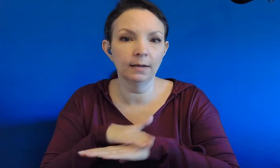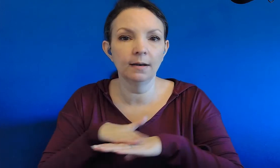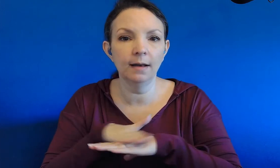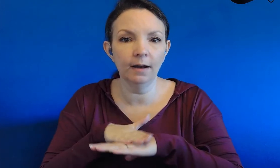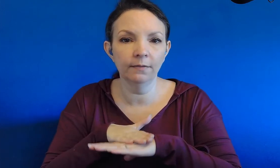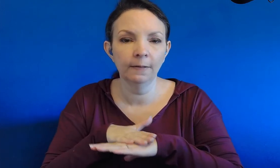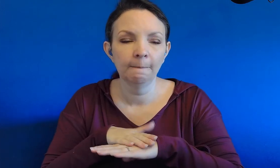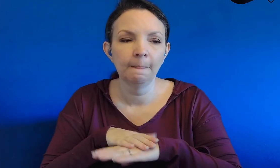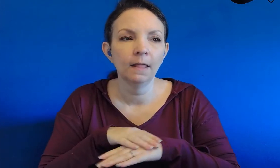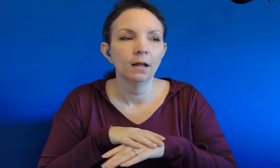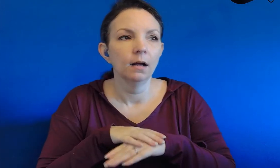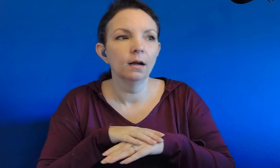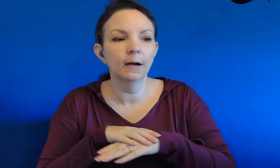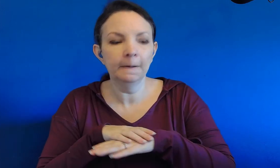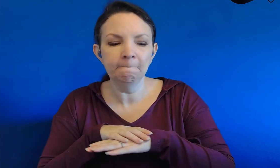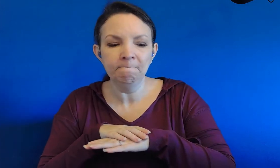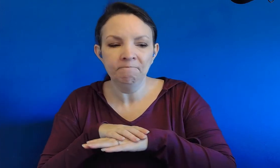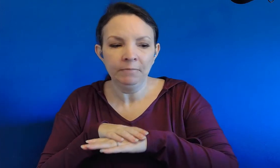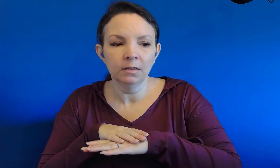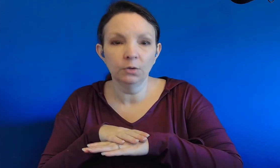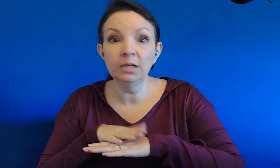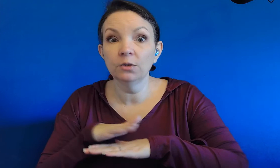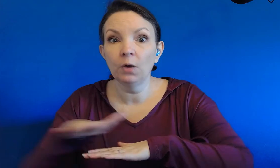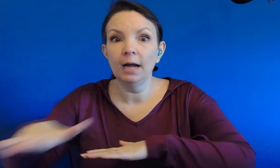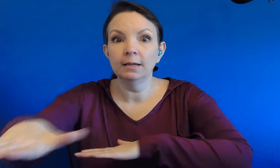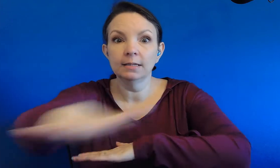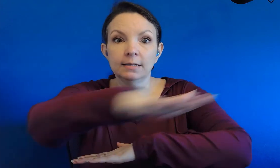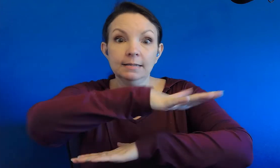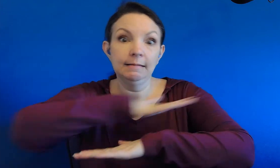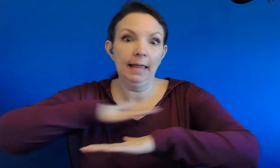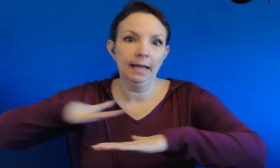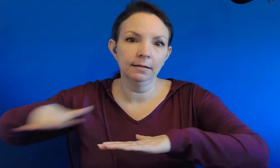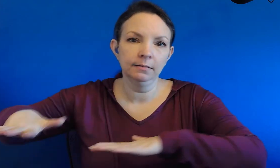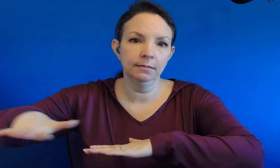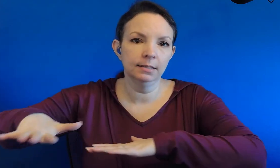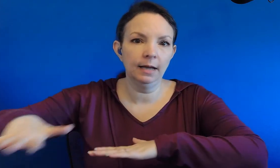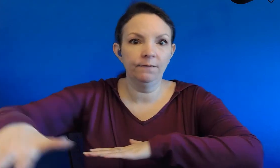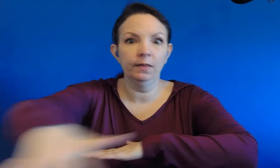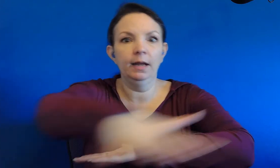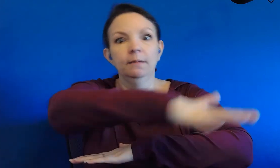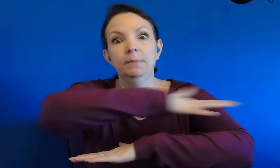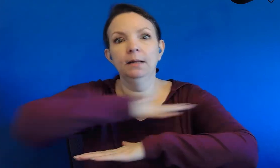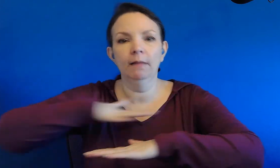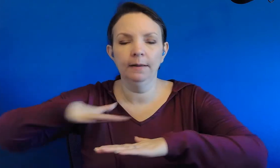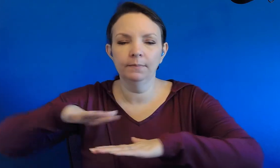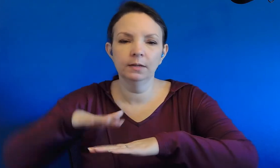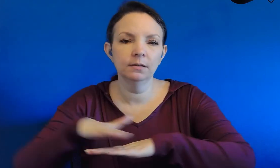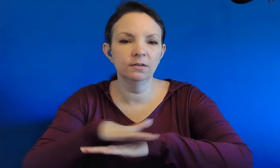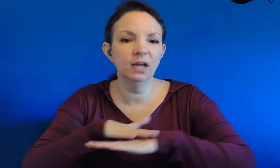Native. The reason why is this is land. It's a sign for land, a big land. So Native